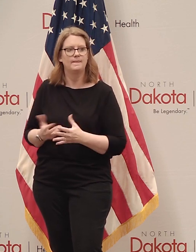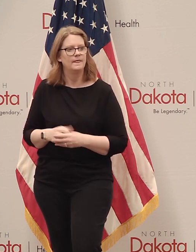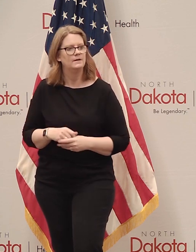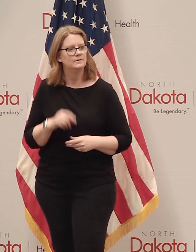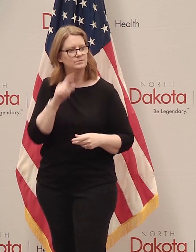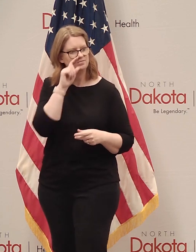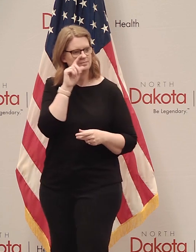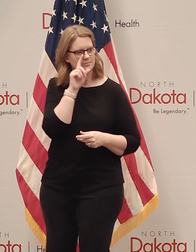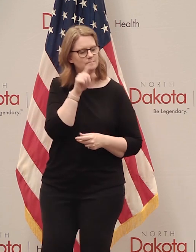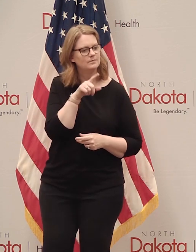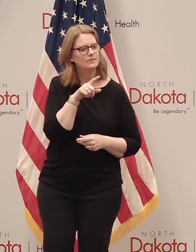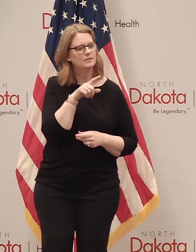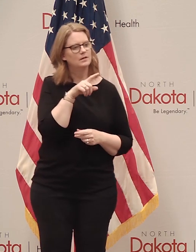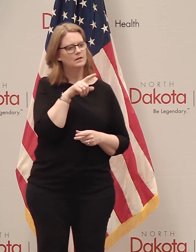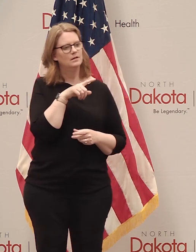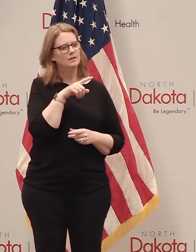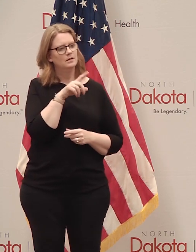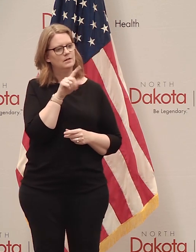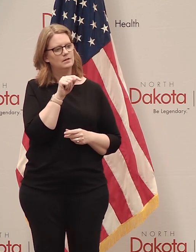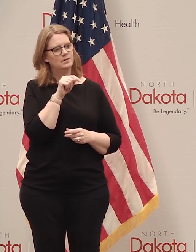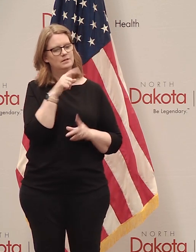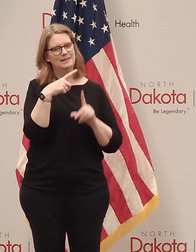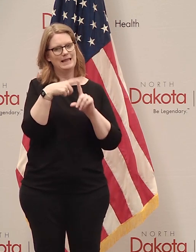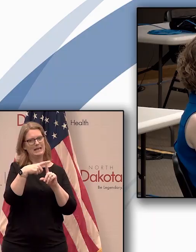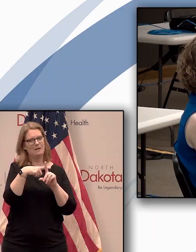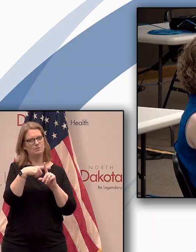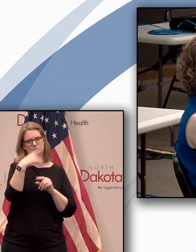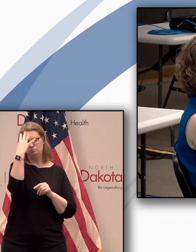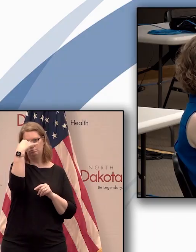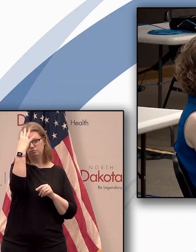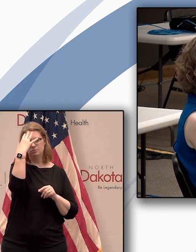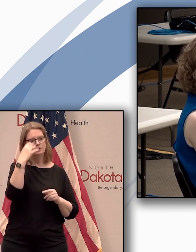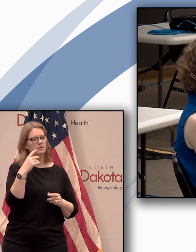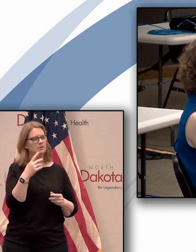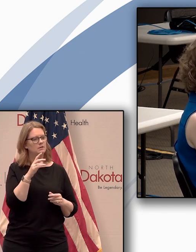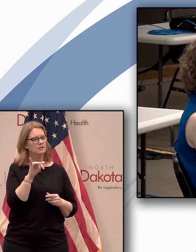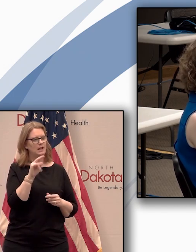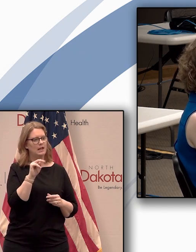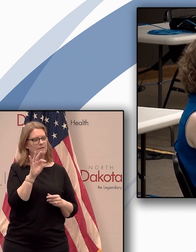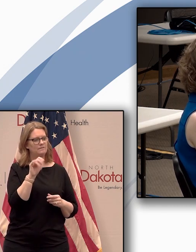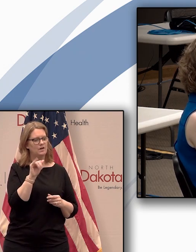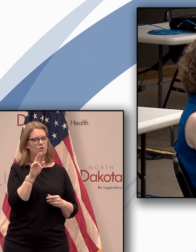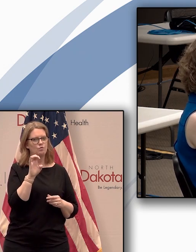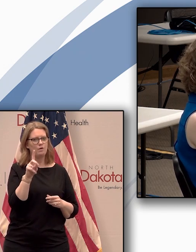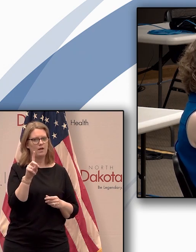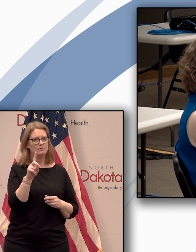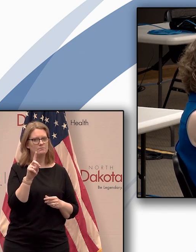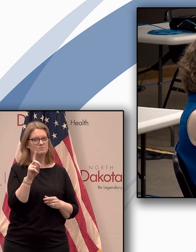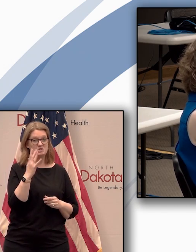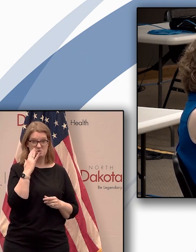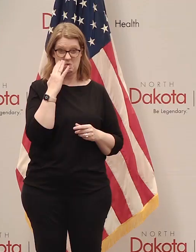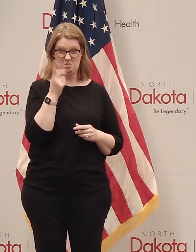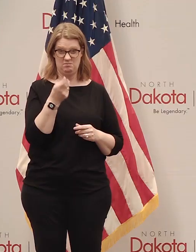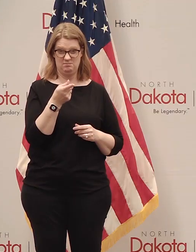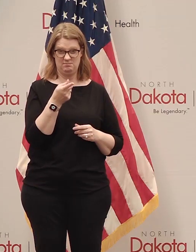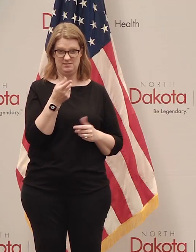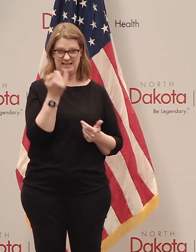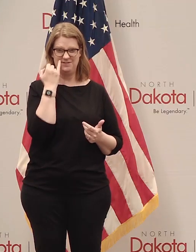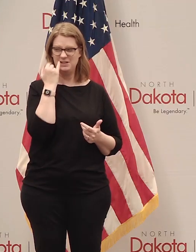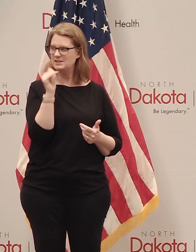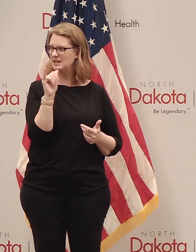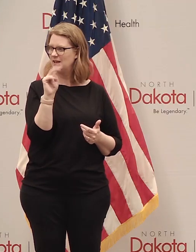and then the temperature check that I think we've all gone through, is that an infrared process, or do you know?